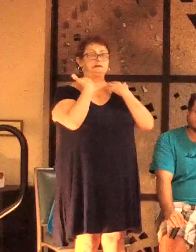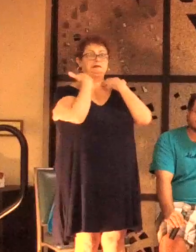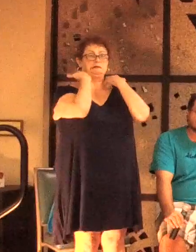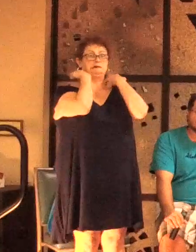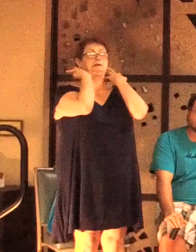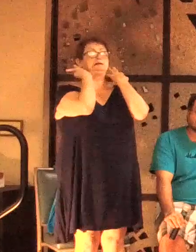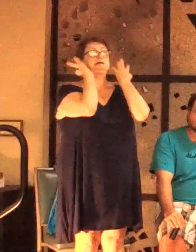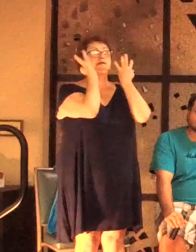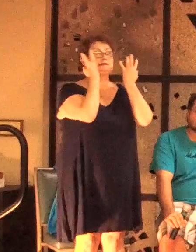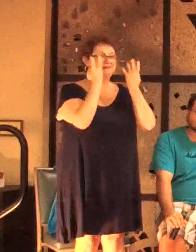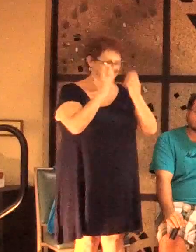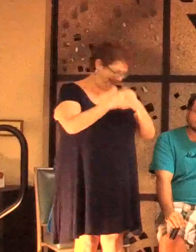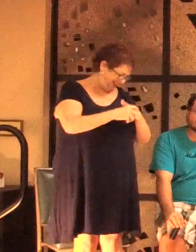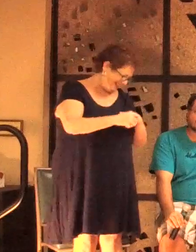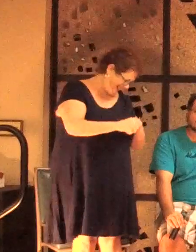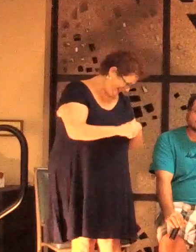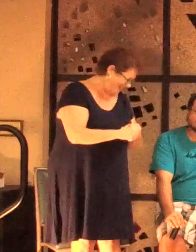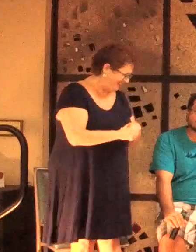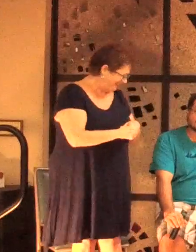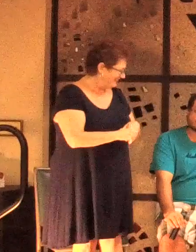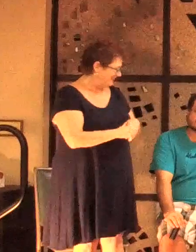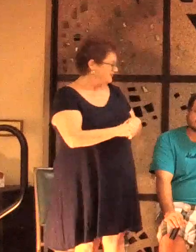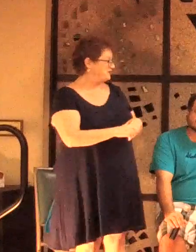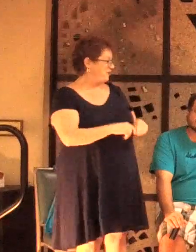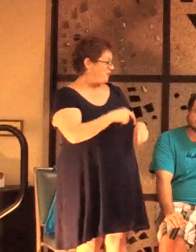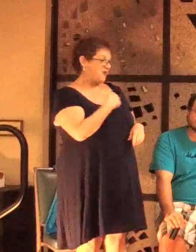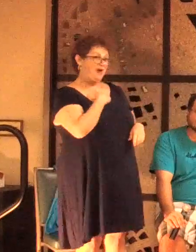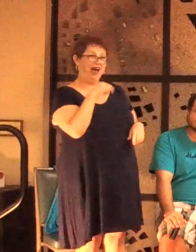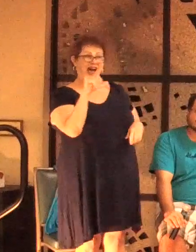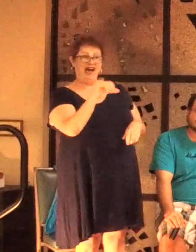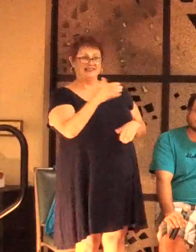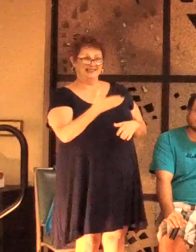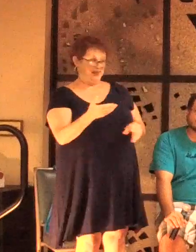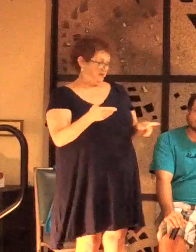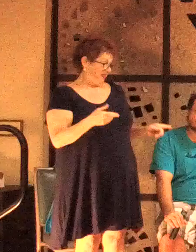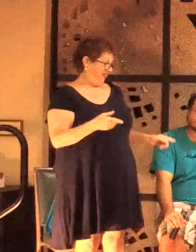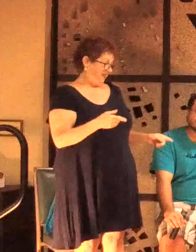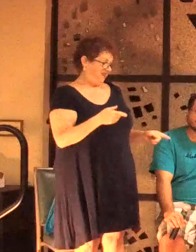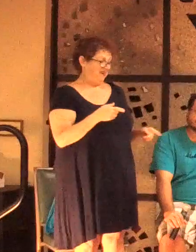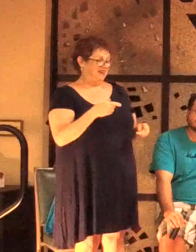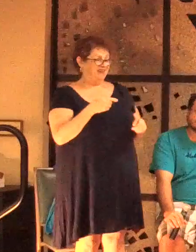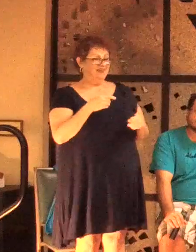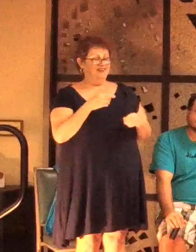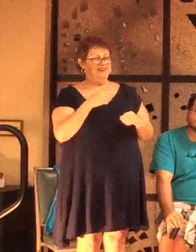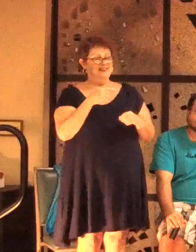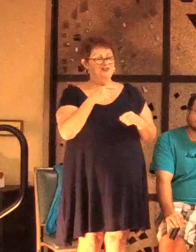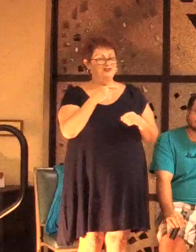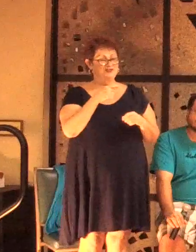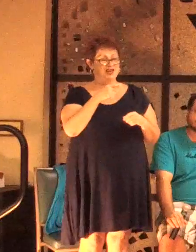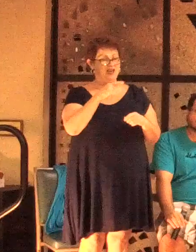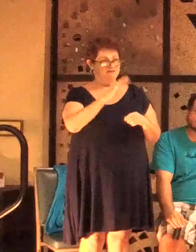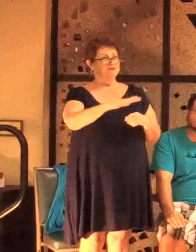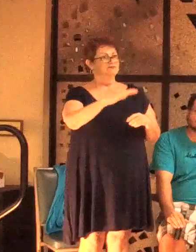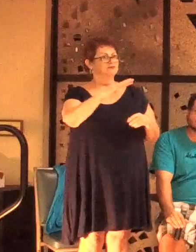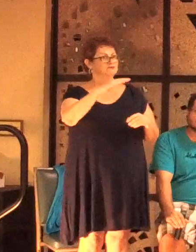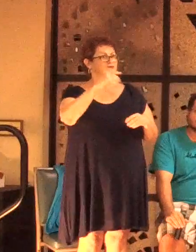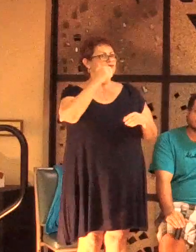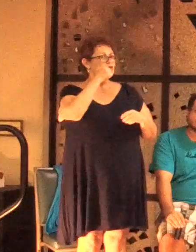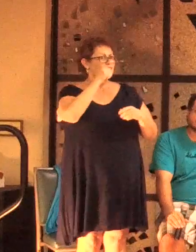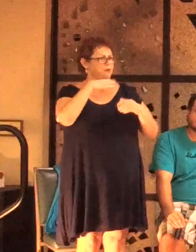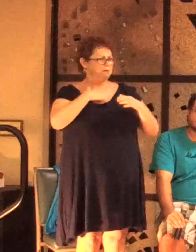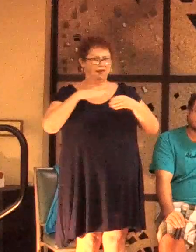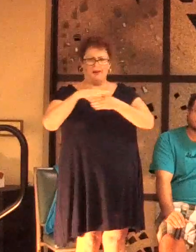something, we have those emotions and feelings that sort of show themselves sometimes. So as same thing as Jay was saying,